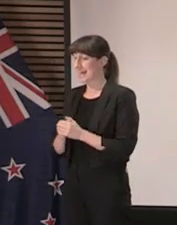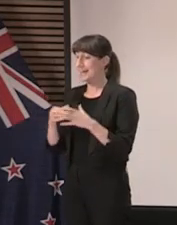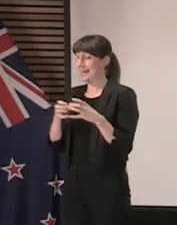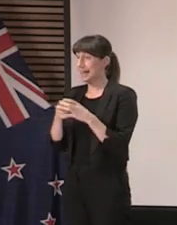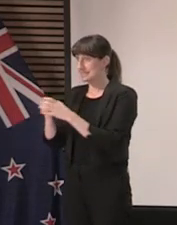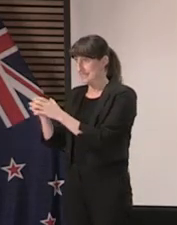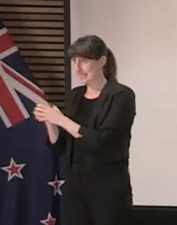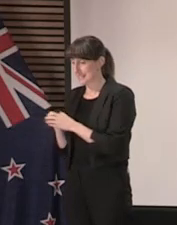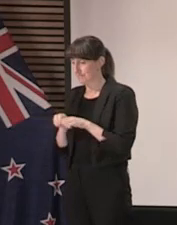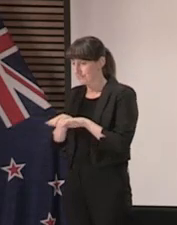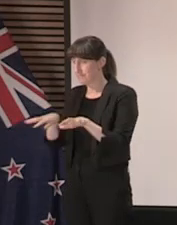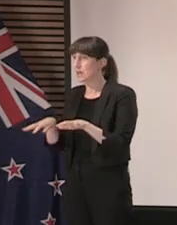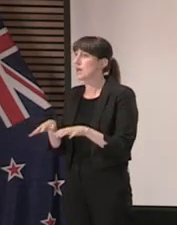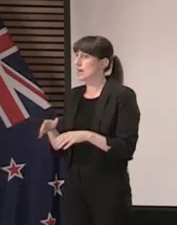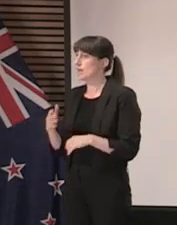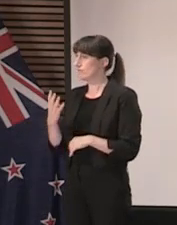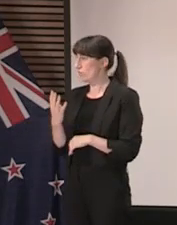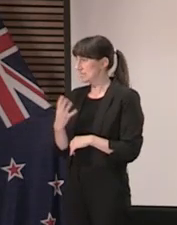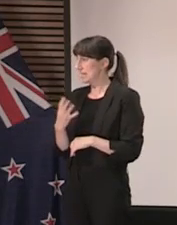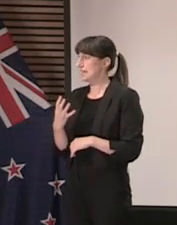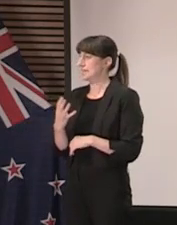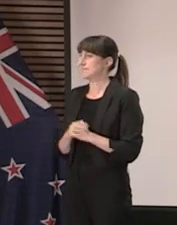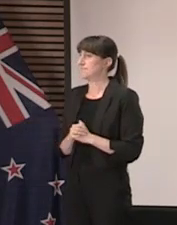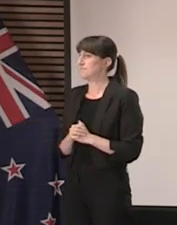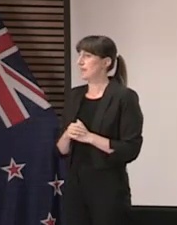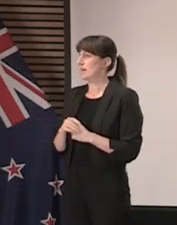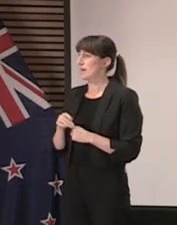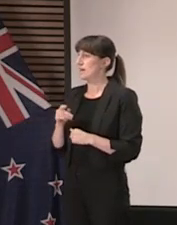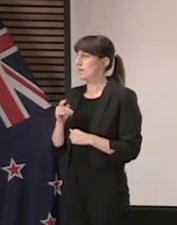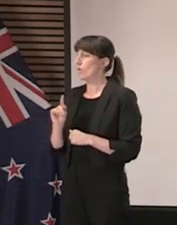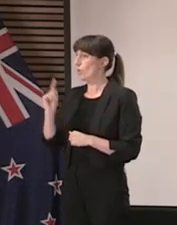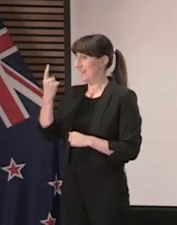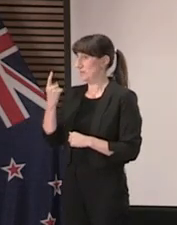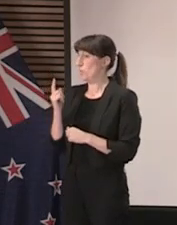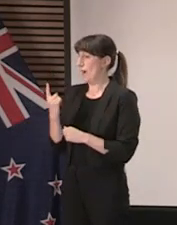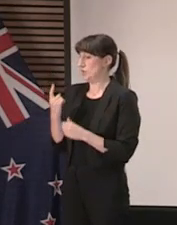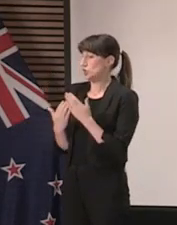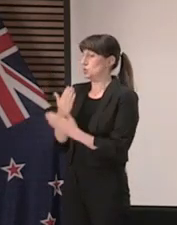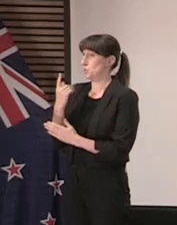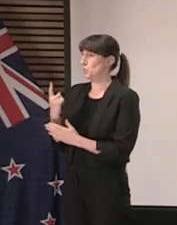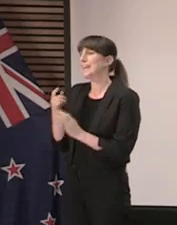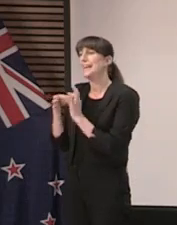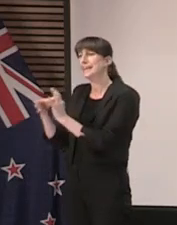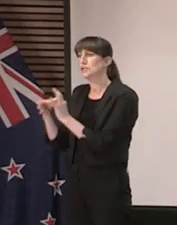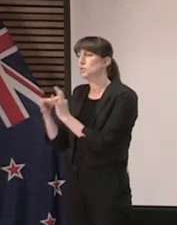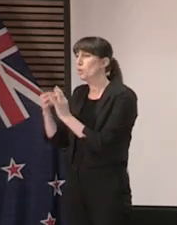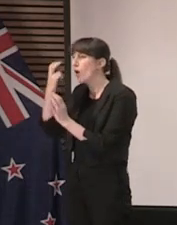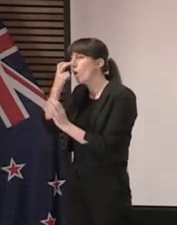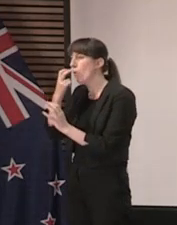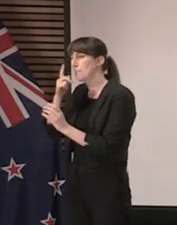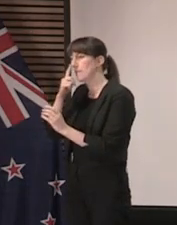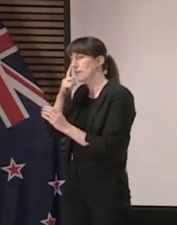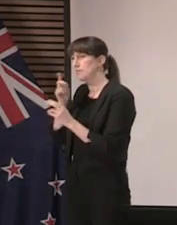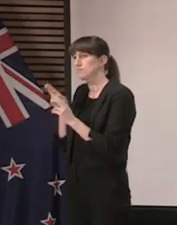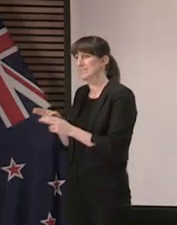in Auckland and again is connected to an aged residential care facility. A reminder that a significant cluster is where